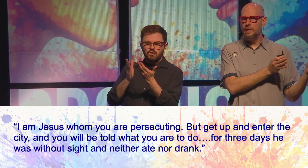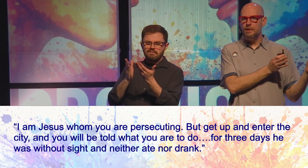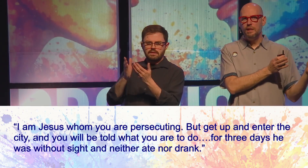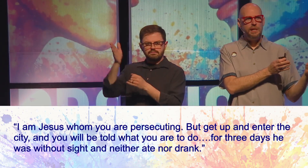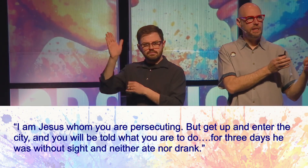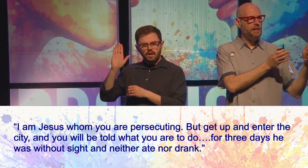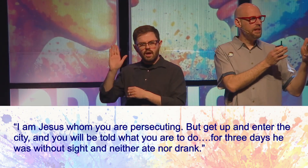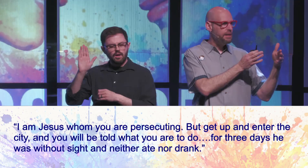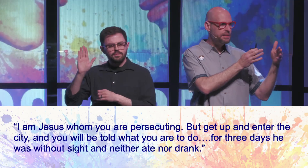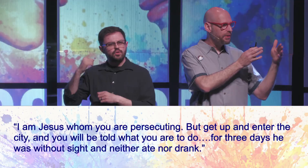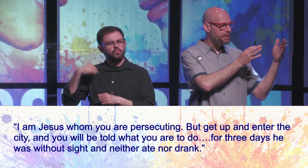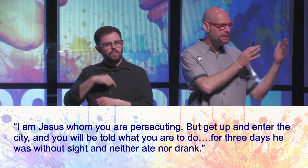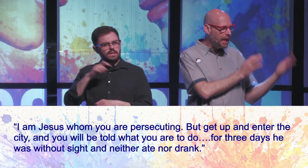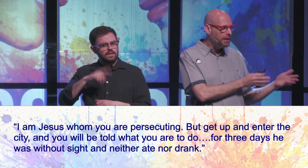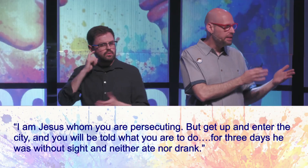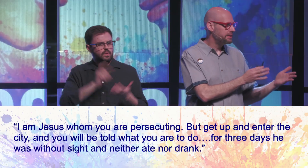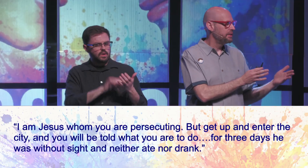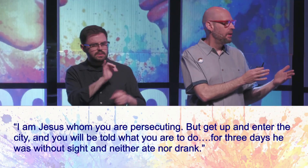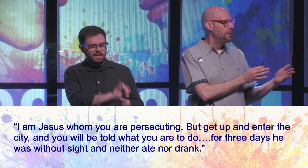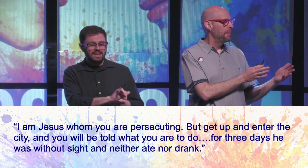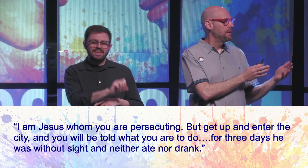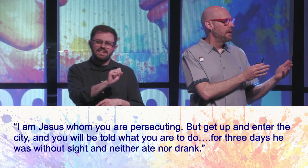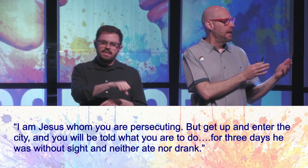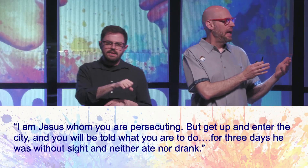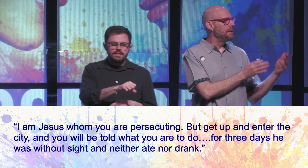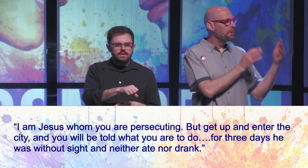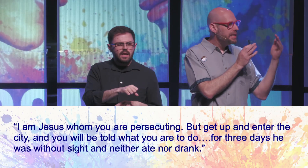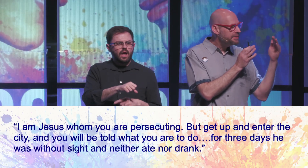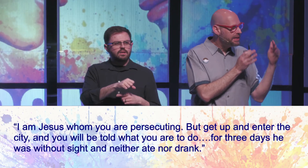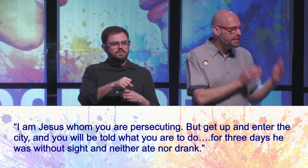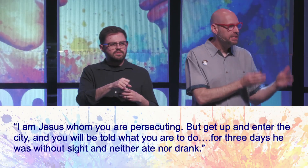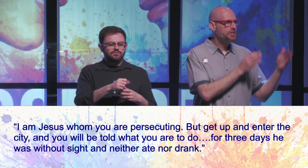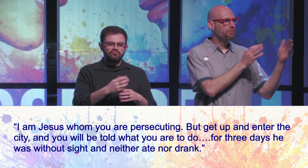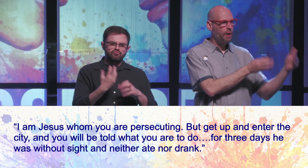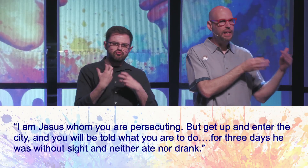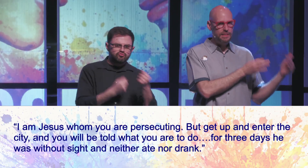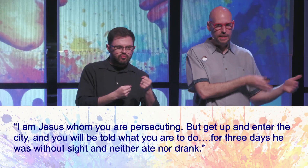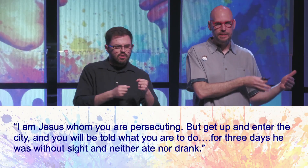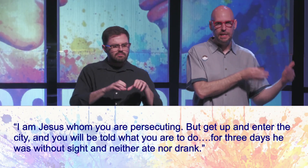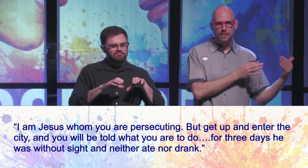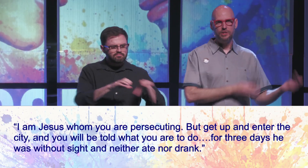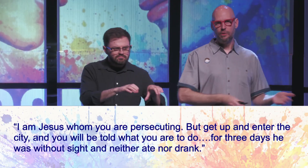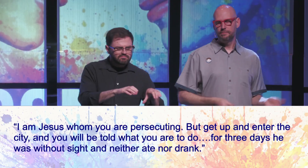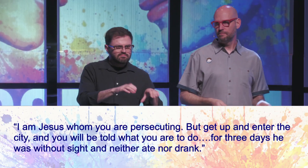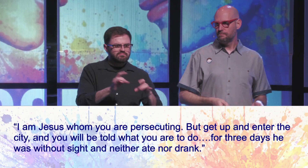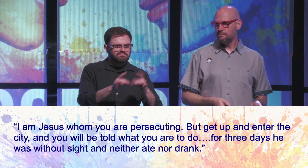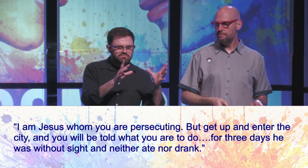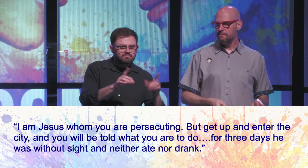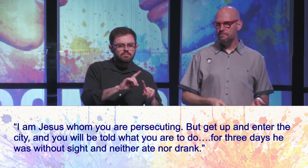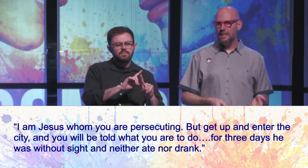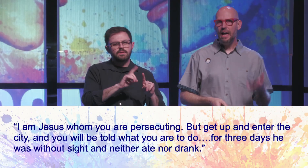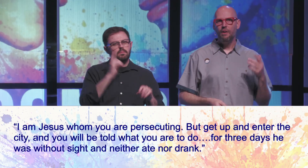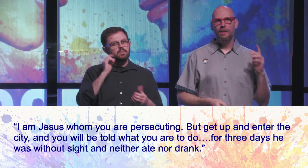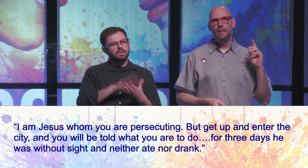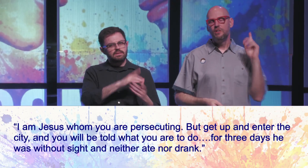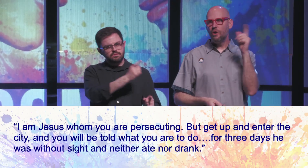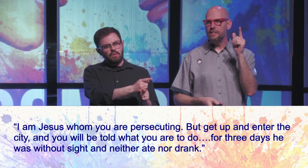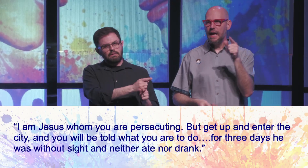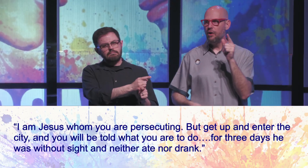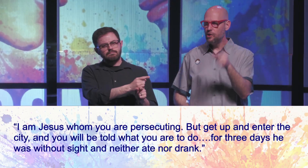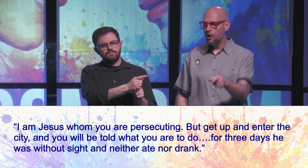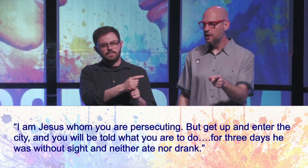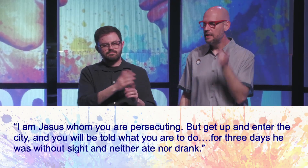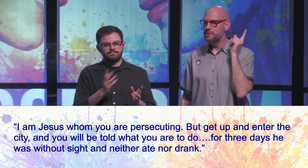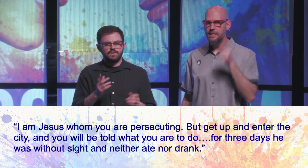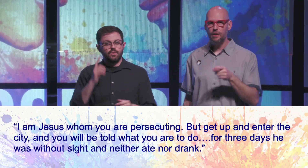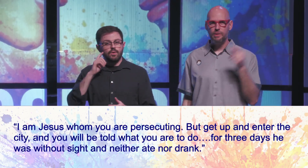he's doing it is very zealous, and he believes that this is the right thing that he's doing. Now, notice